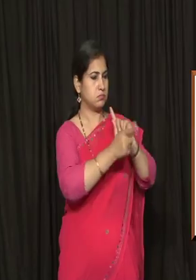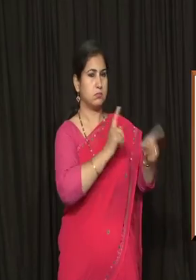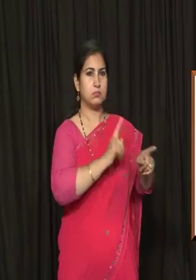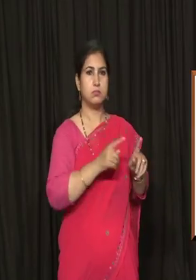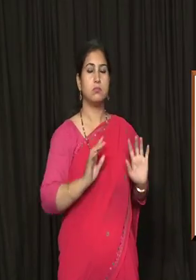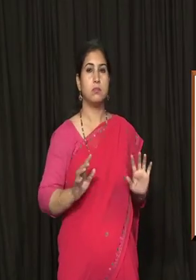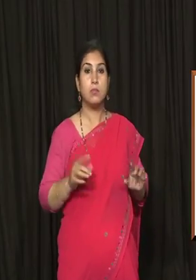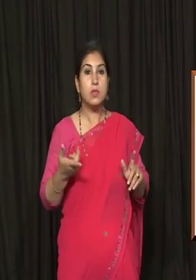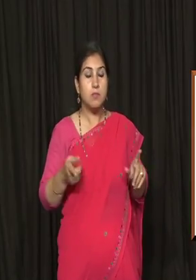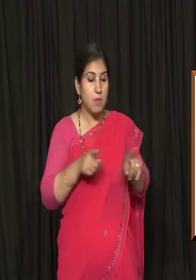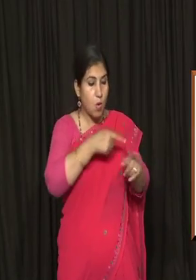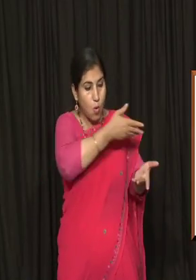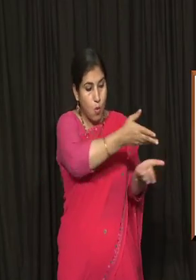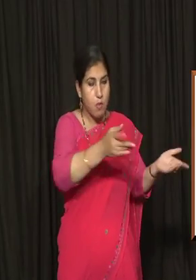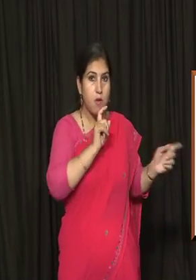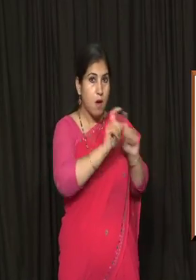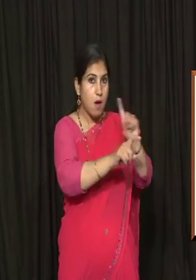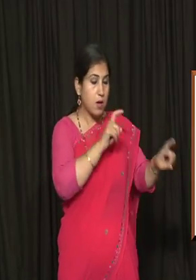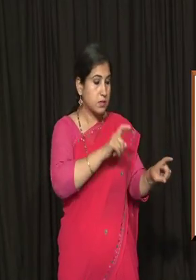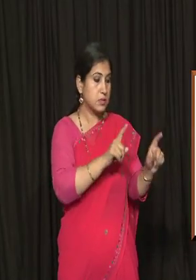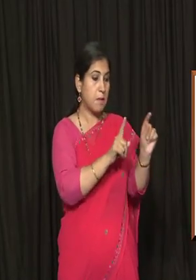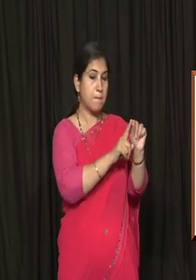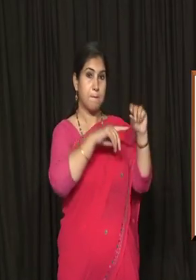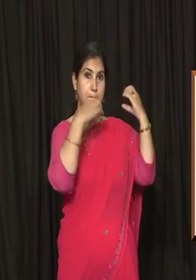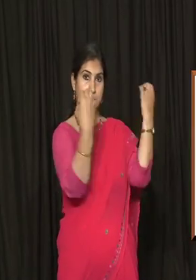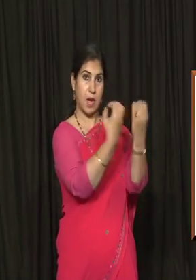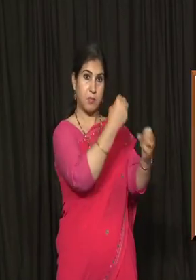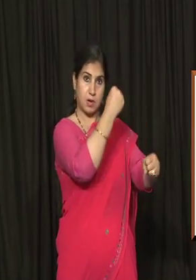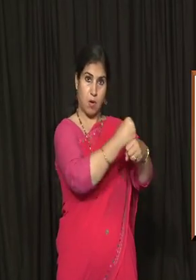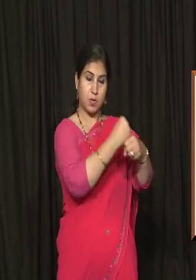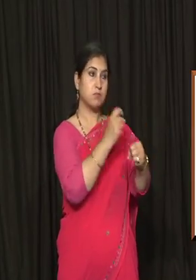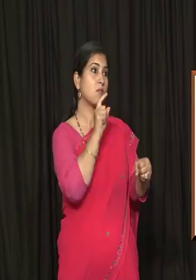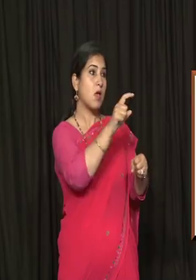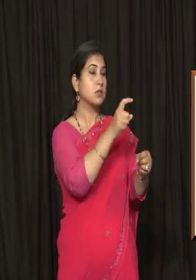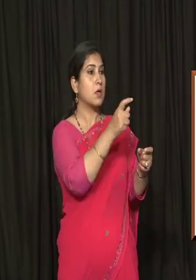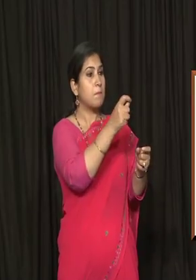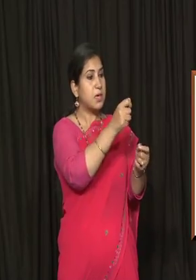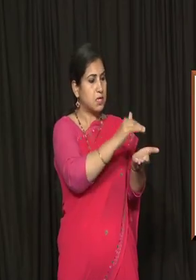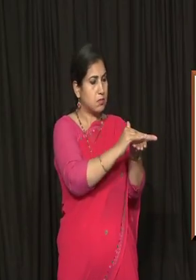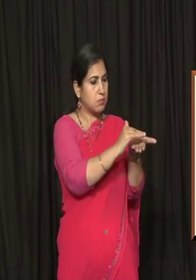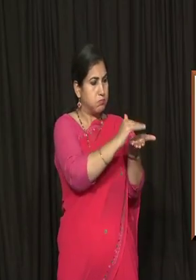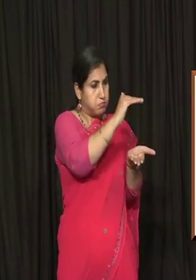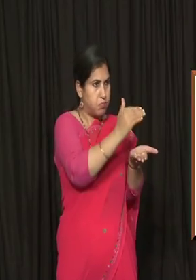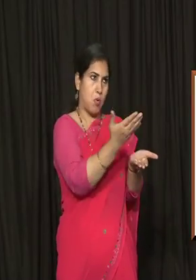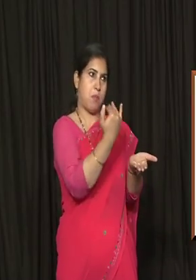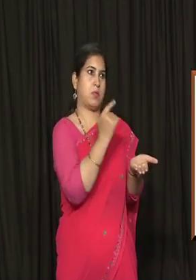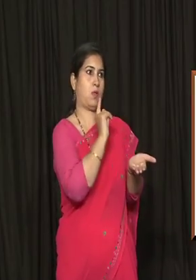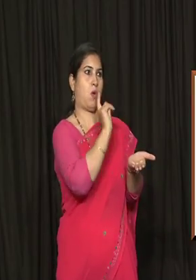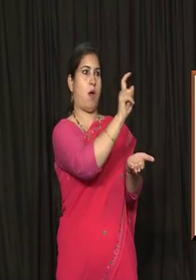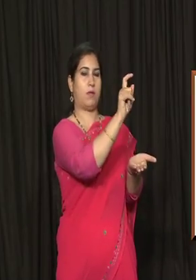and even asked the parliament to increase the budget for military purpose.